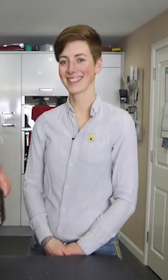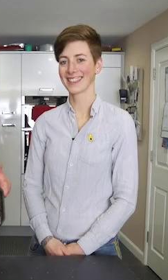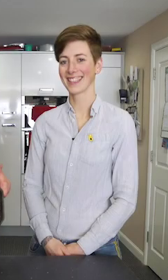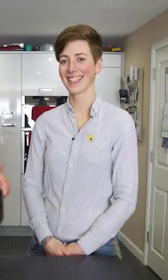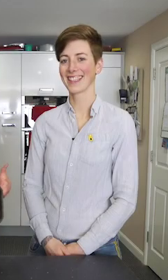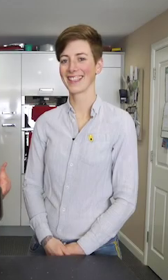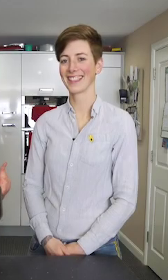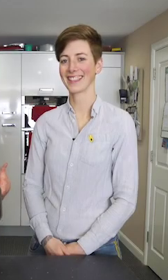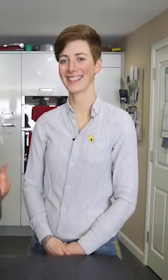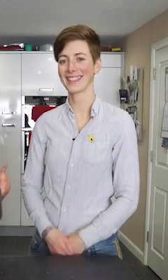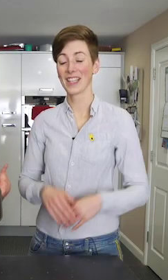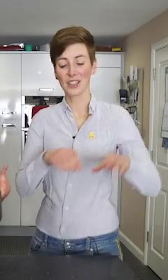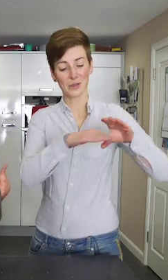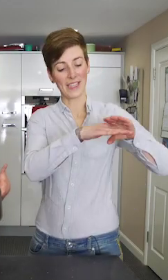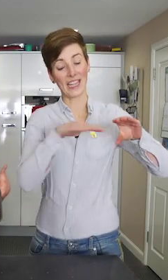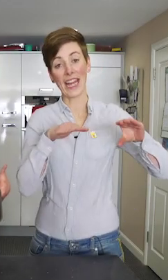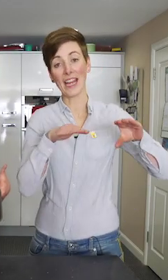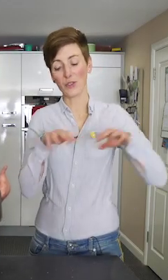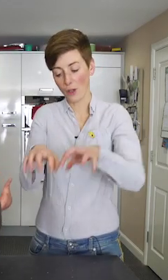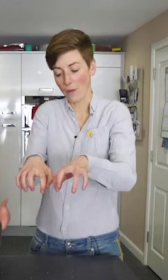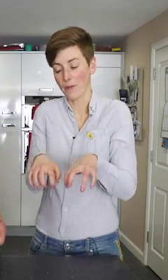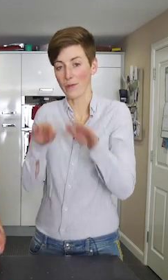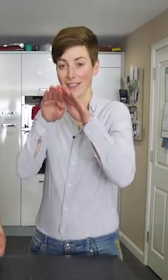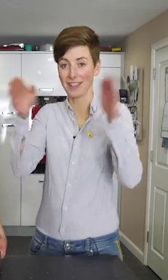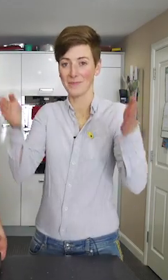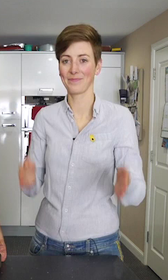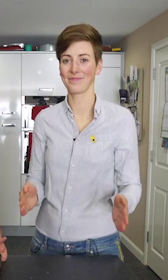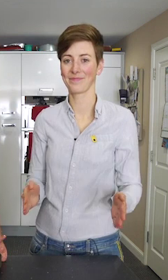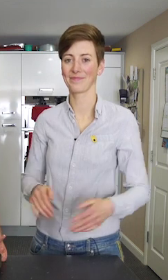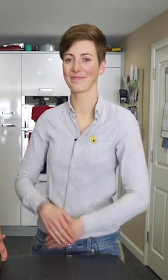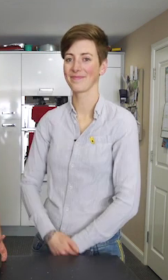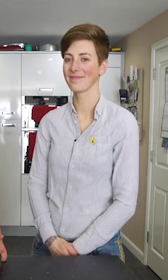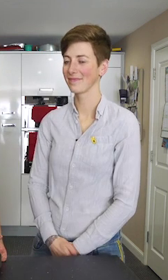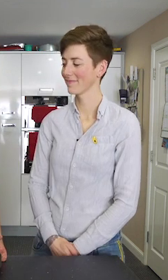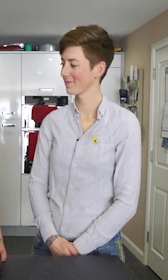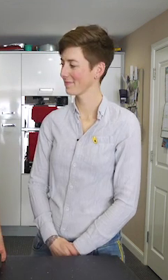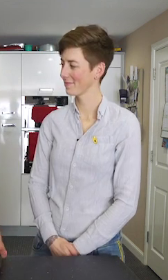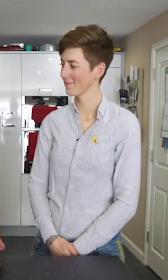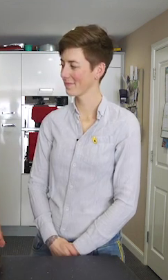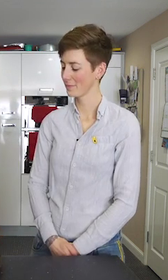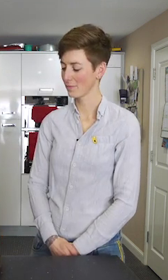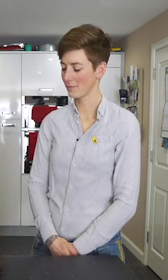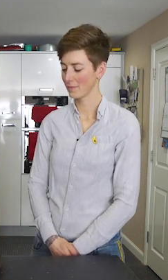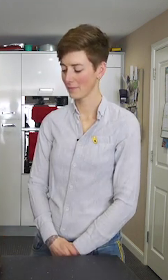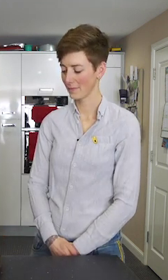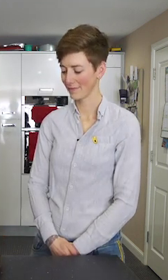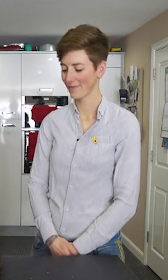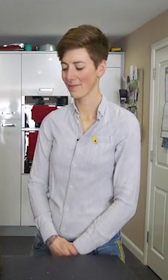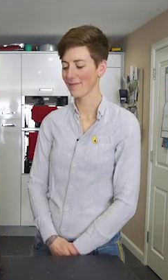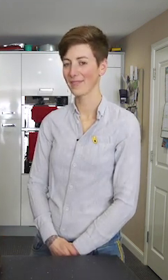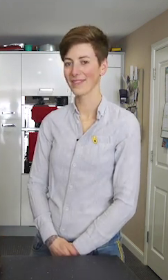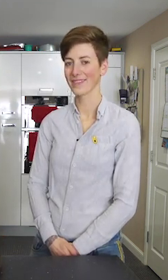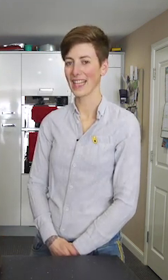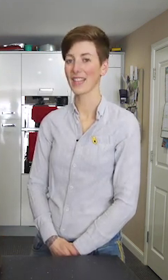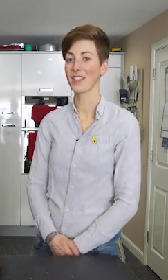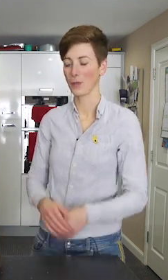We've taken it out of the freezer. So we've taken it out of the freezer. And now we're going to break it up, ready